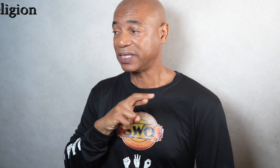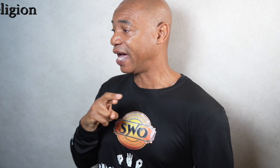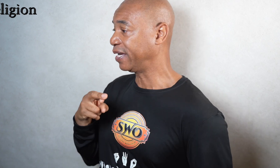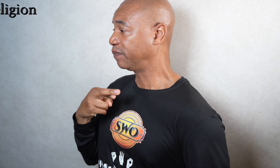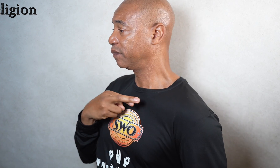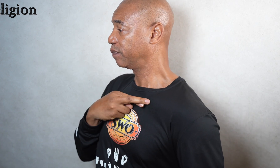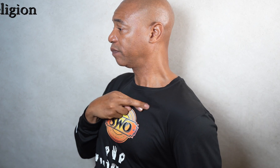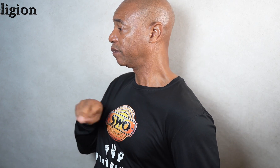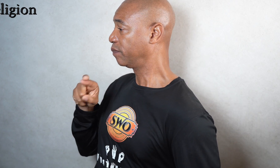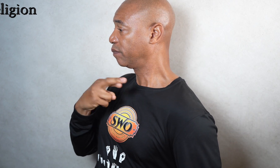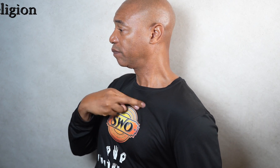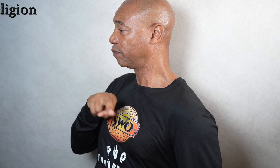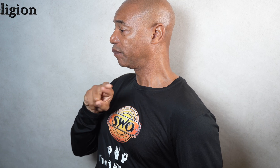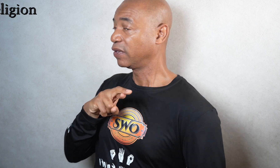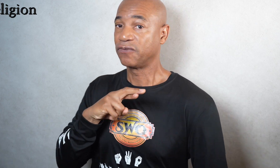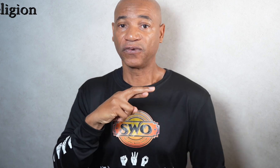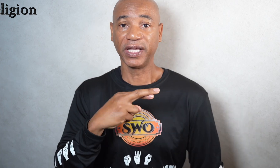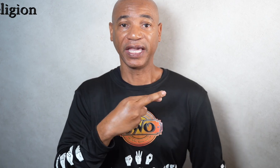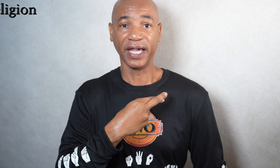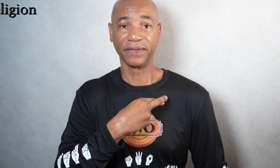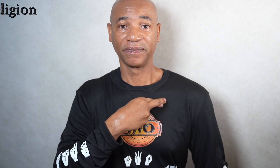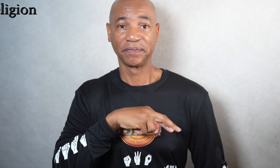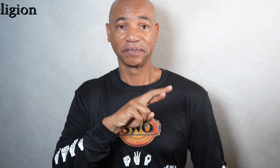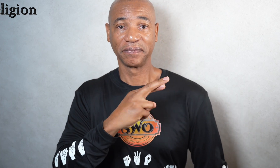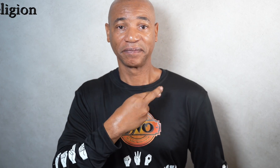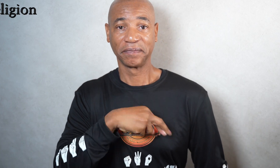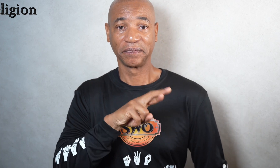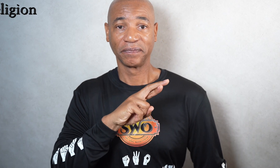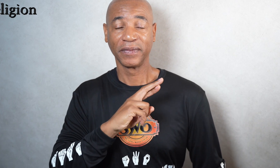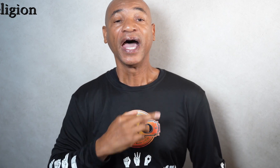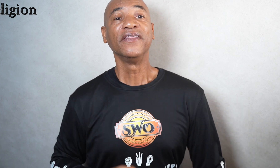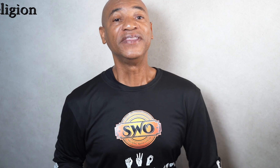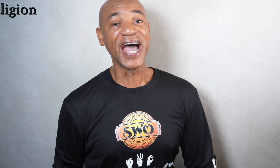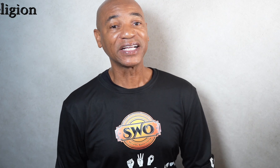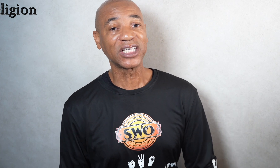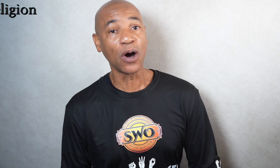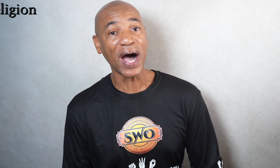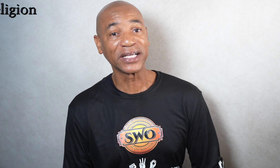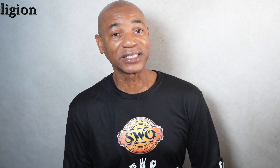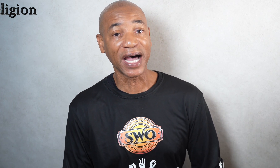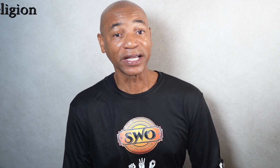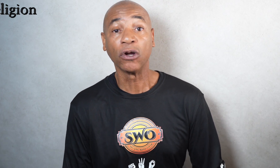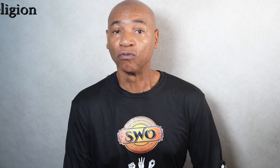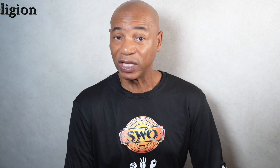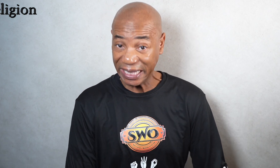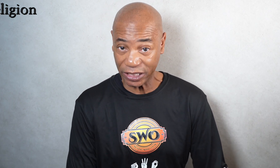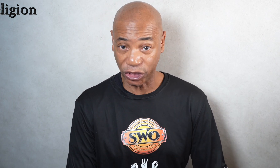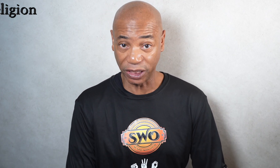side. Front again. That is how I sign religion.